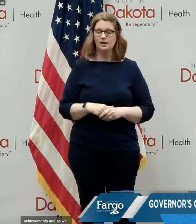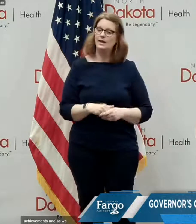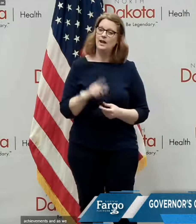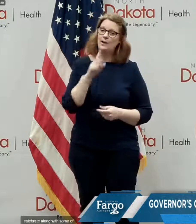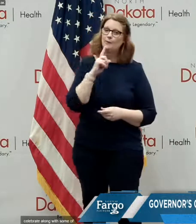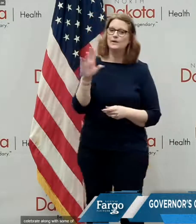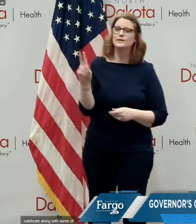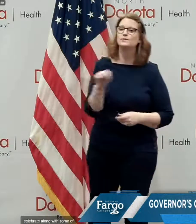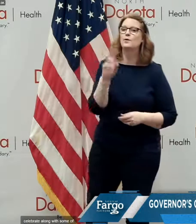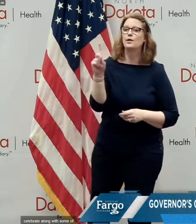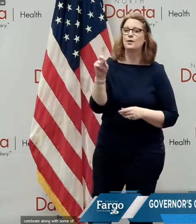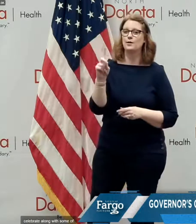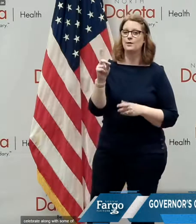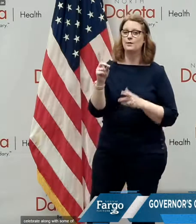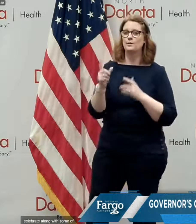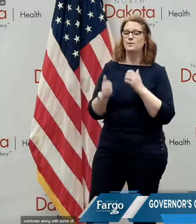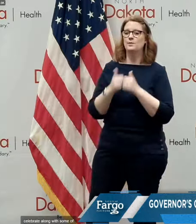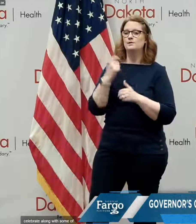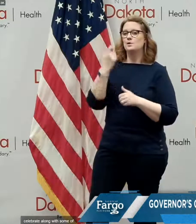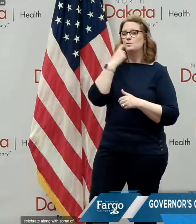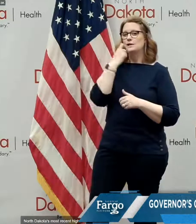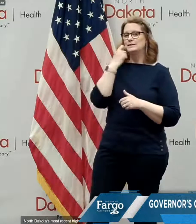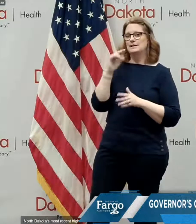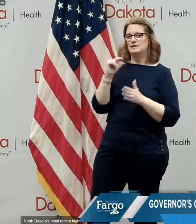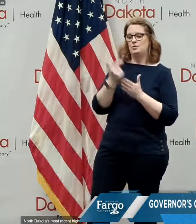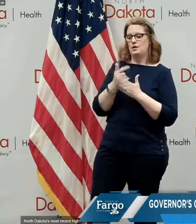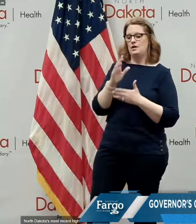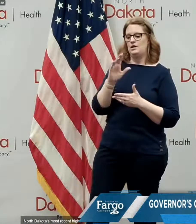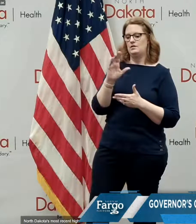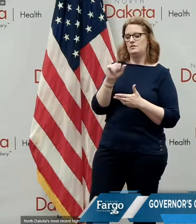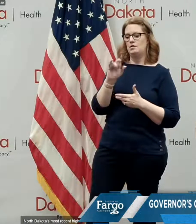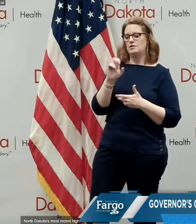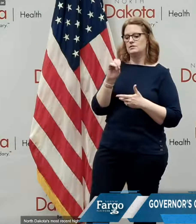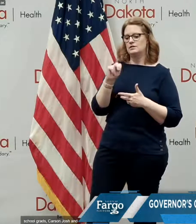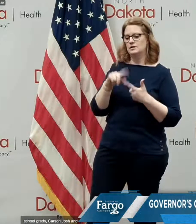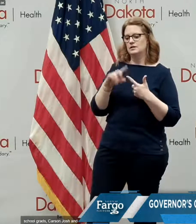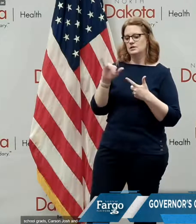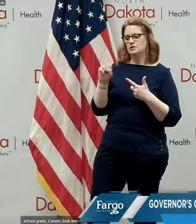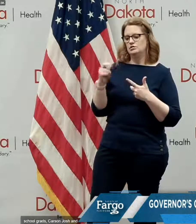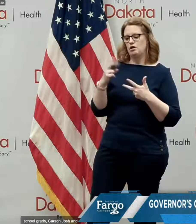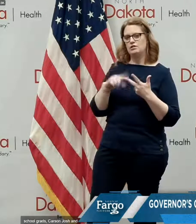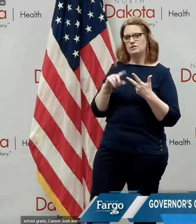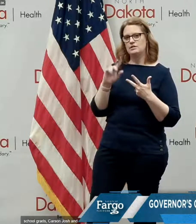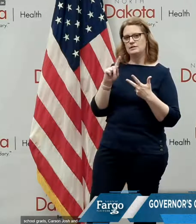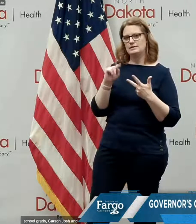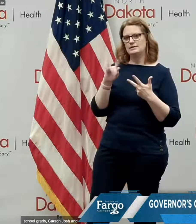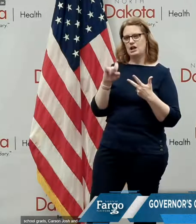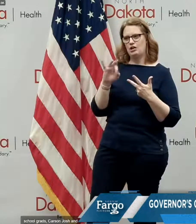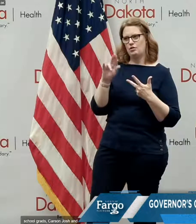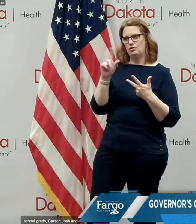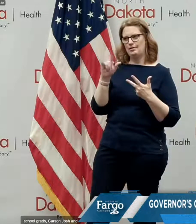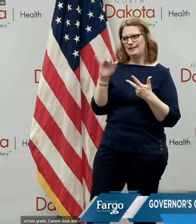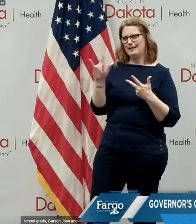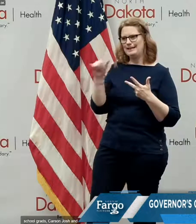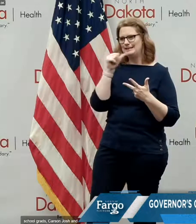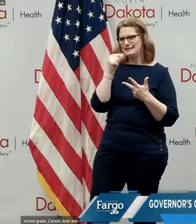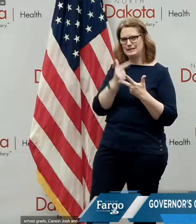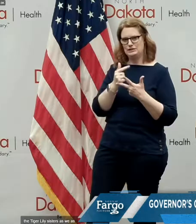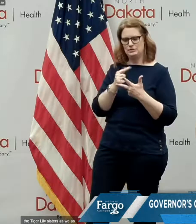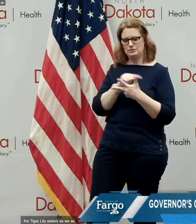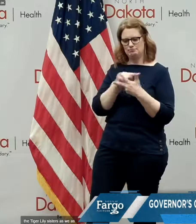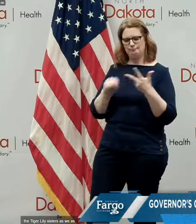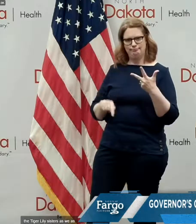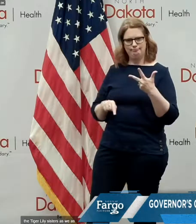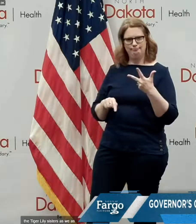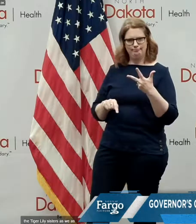Dakotans' most recent high school grads, Carson, Josh, and the Tiger Lily sisters, as we help them celebrate